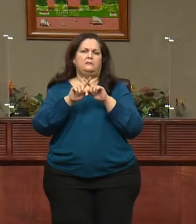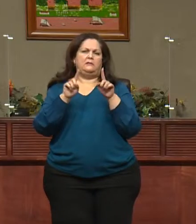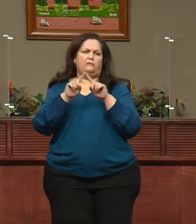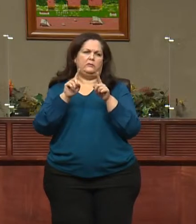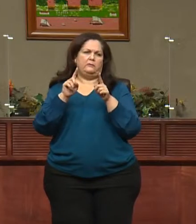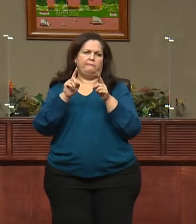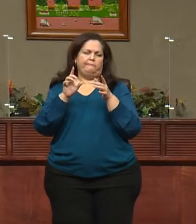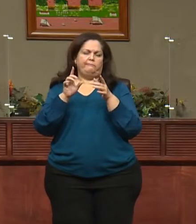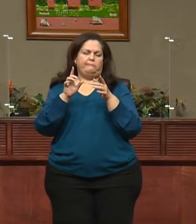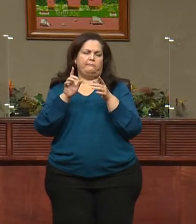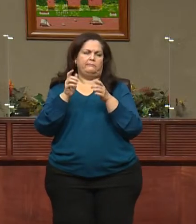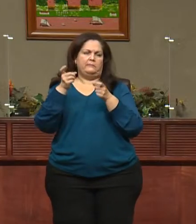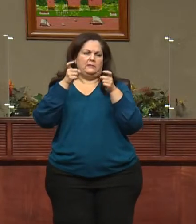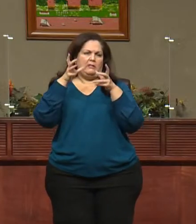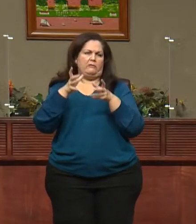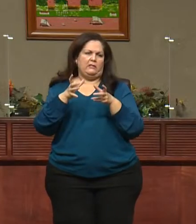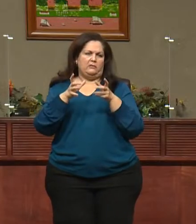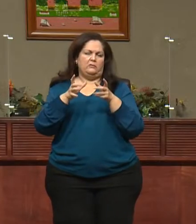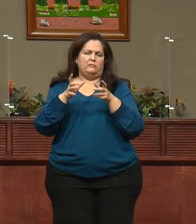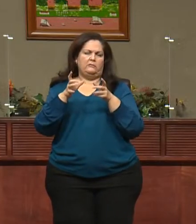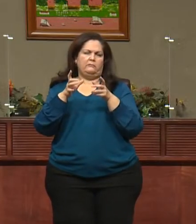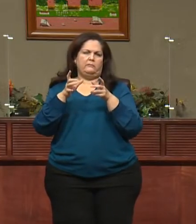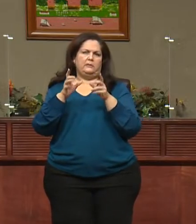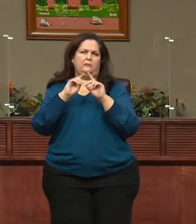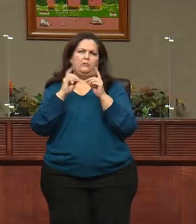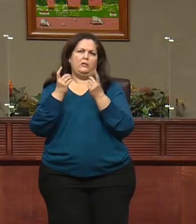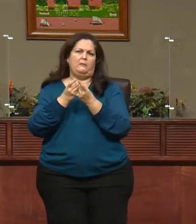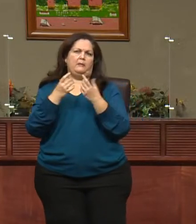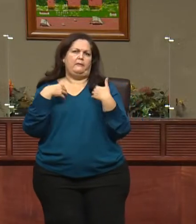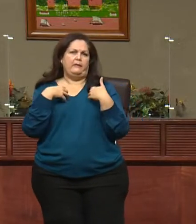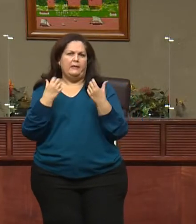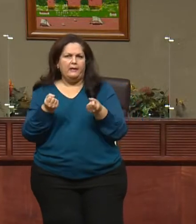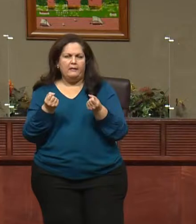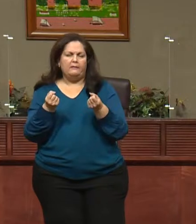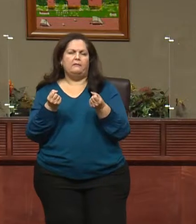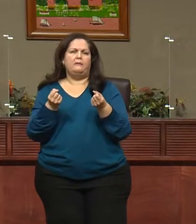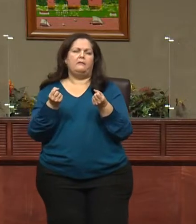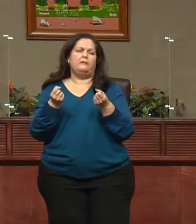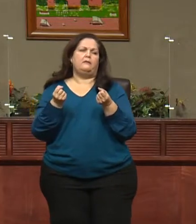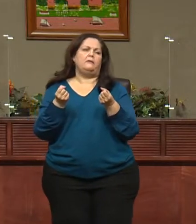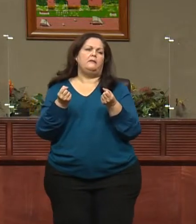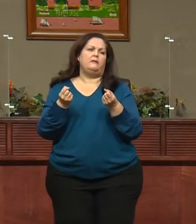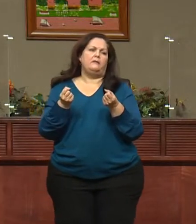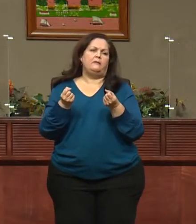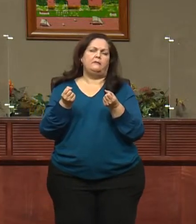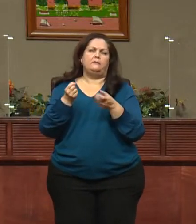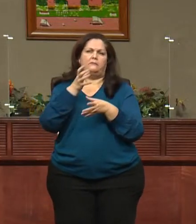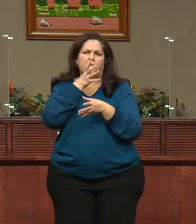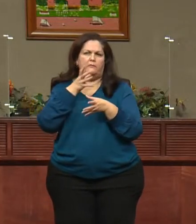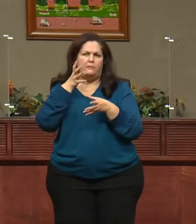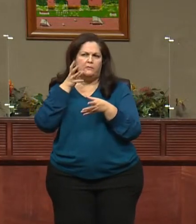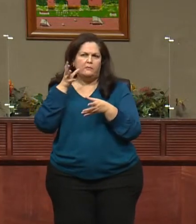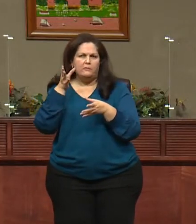secretaries from the Department of Health, HUD, Agriculture,